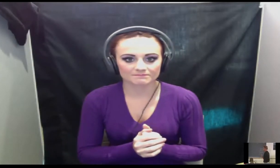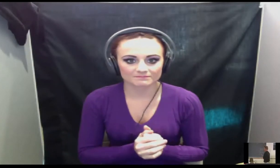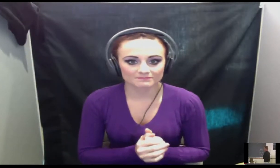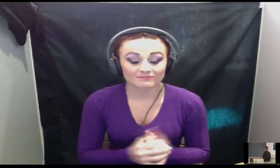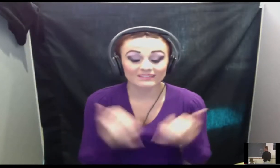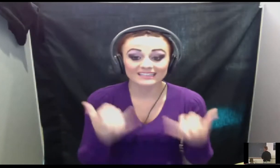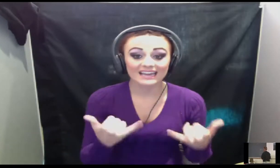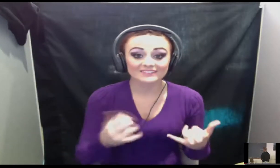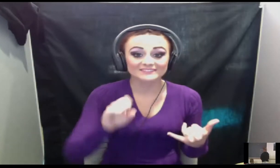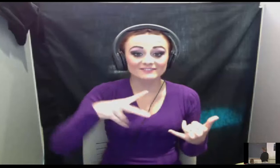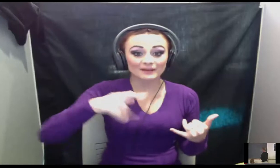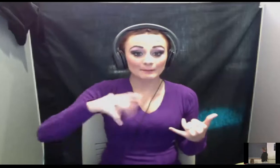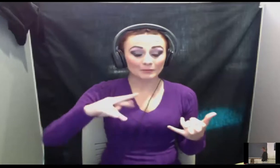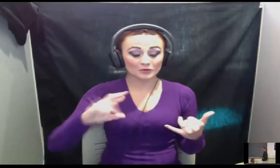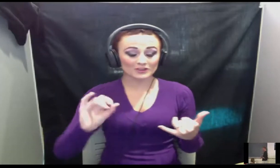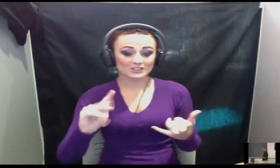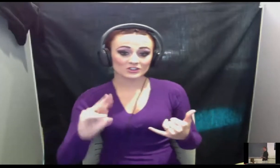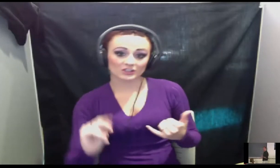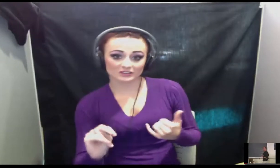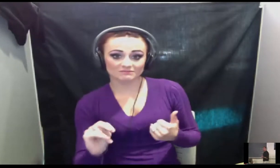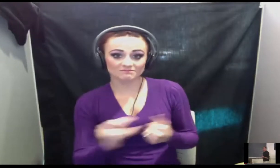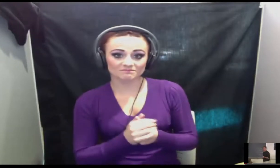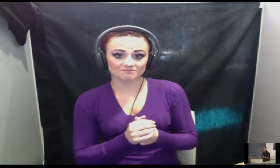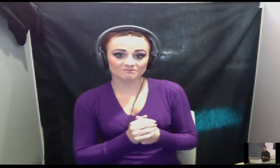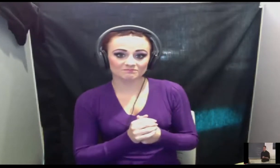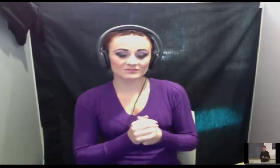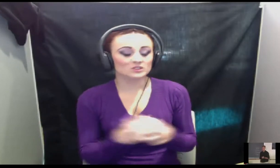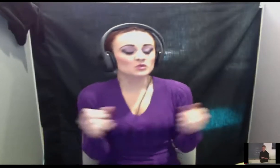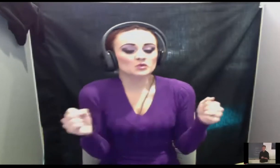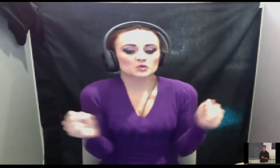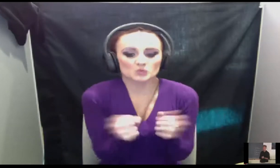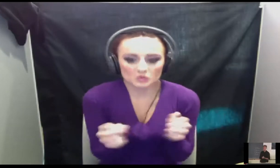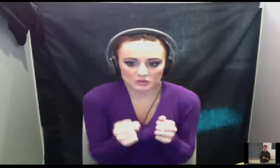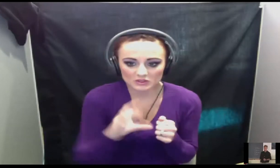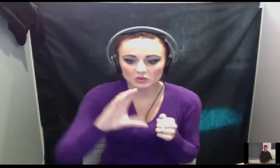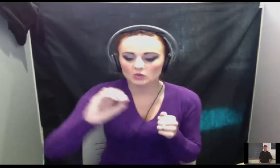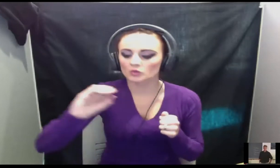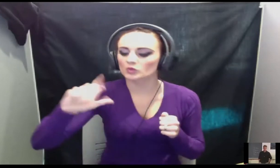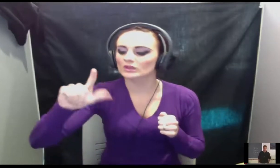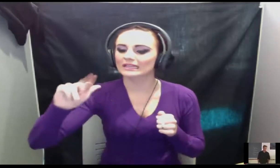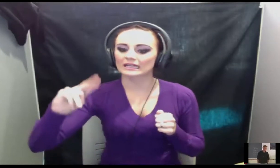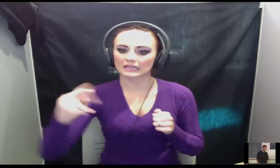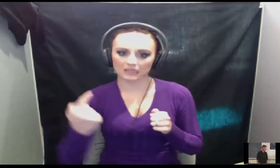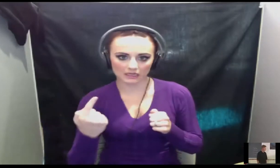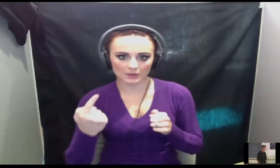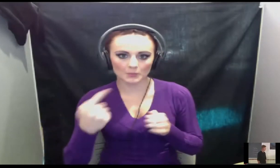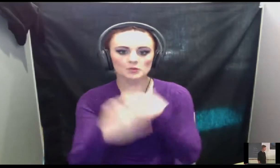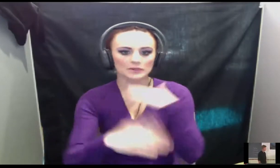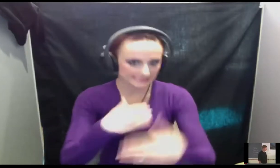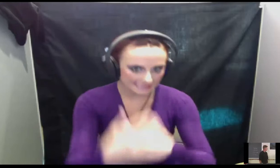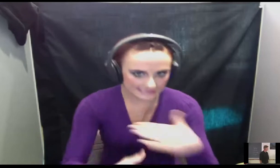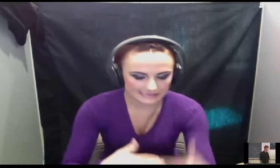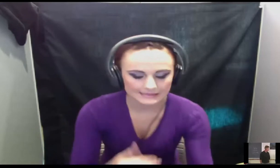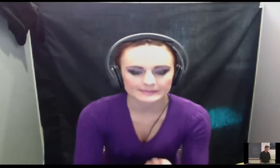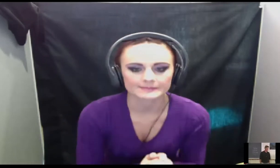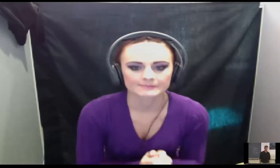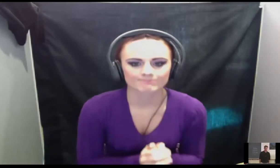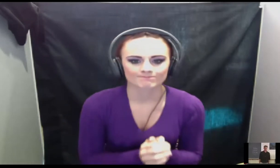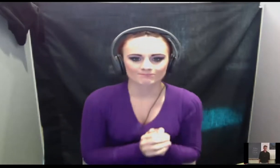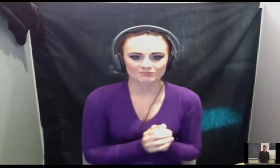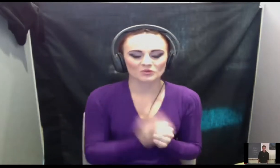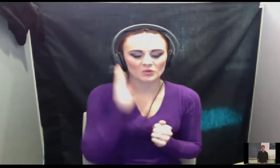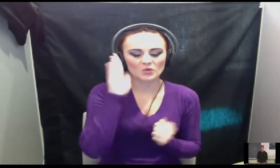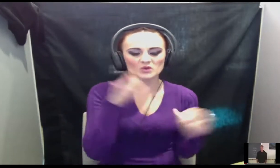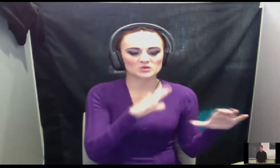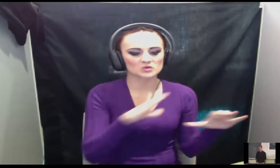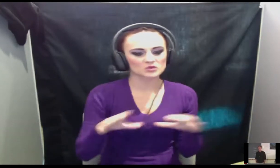the most important thing you need to know about evaporation is it's a cooling process. And we're going to do a little mini lab over